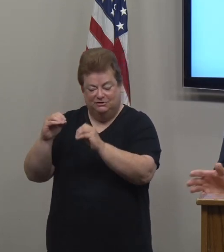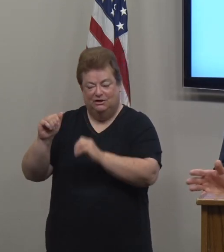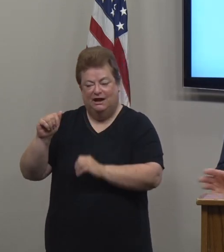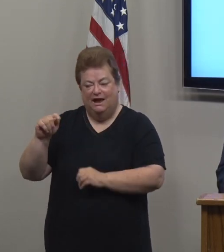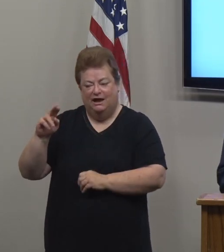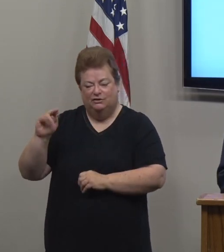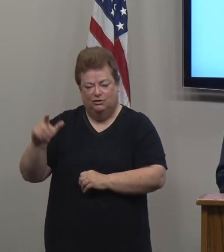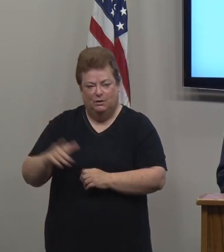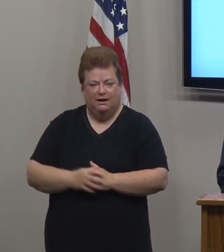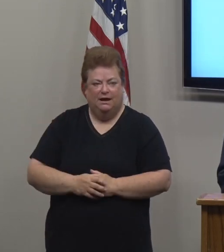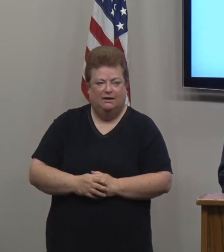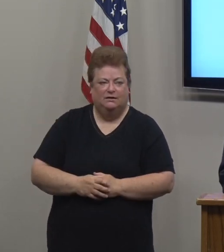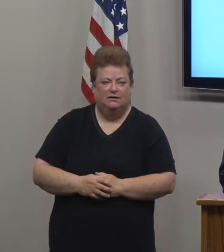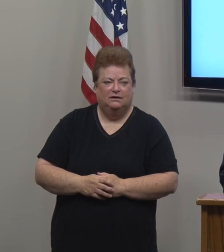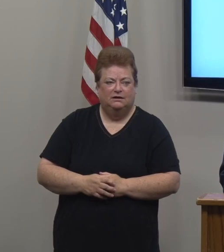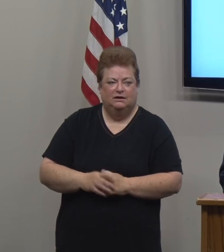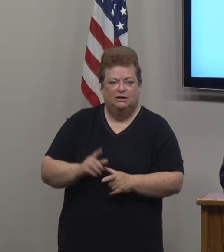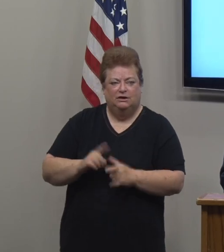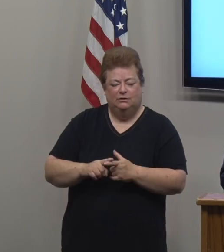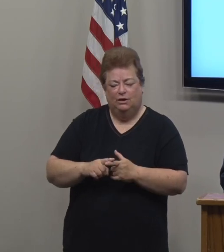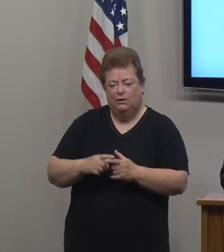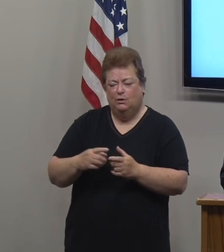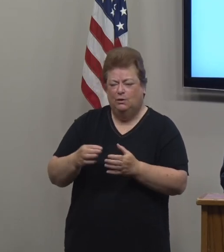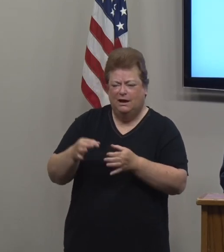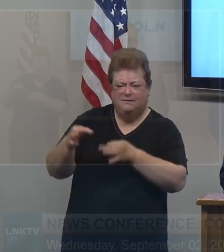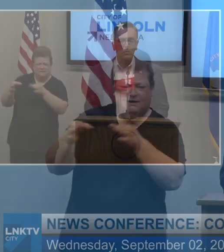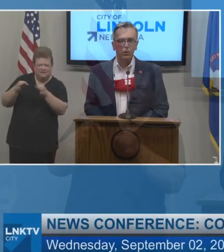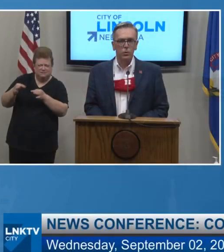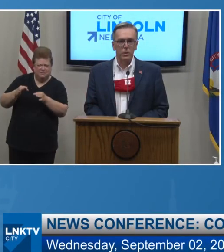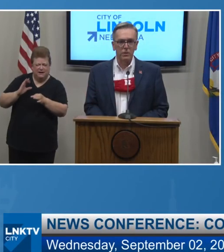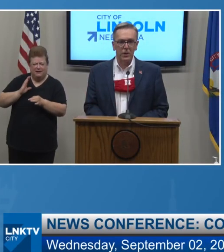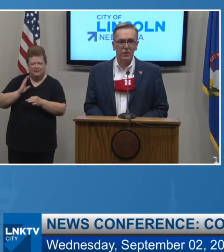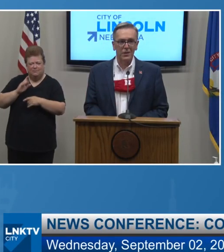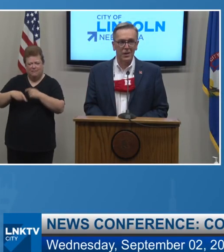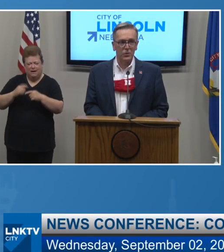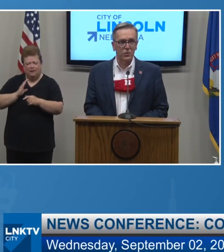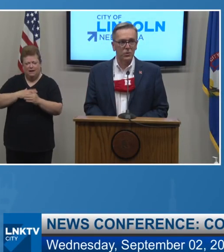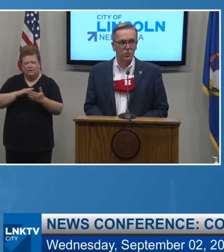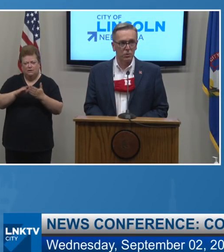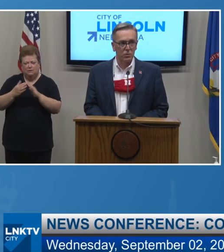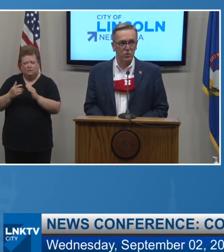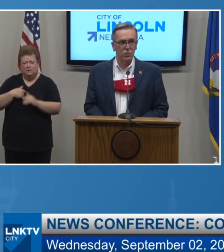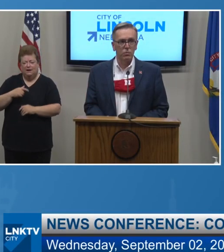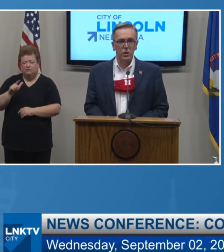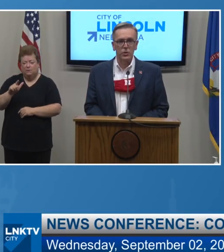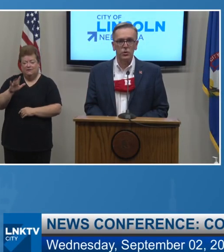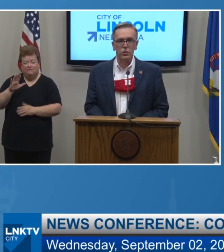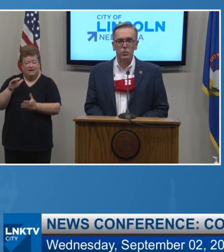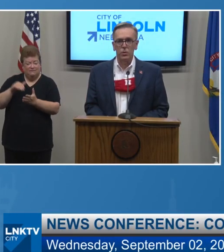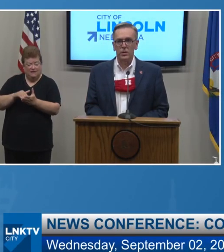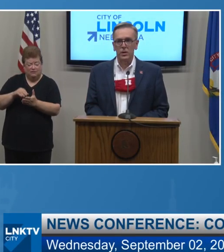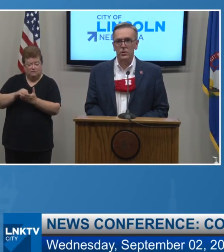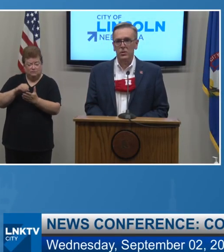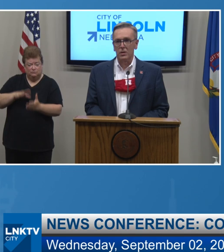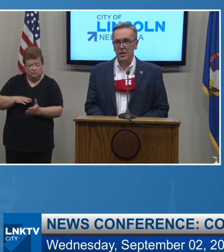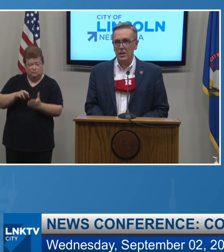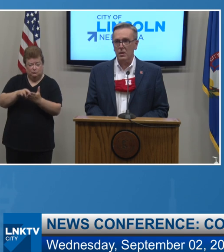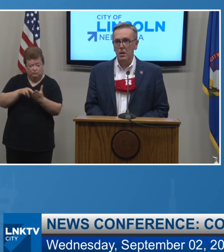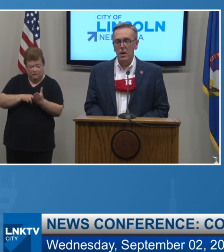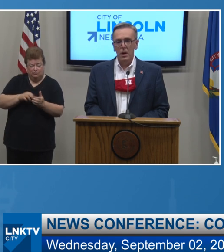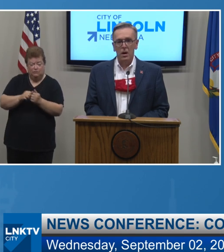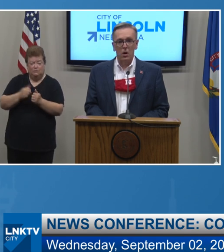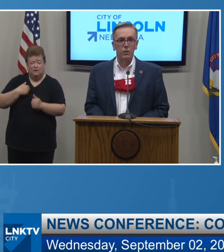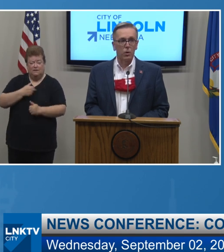To put some context around our community, we have just over 25,000 students registered with us